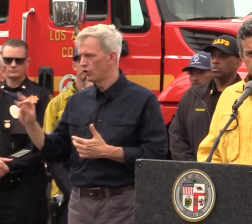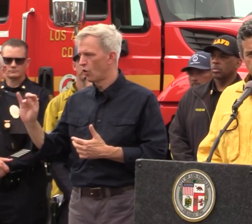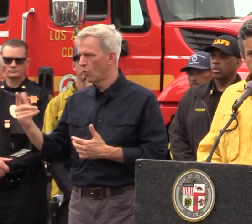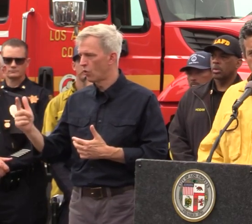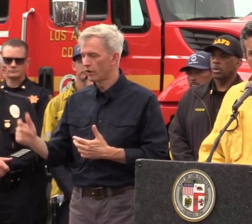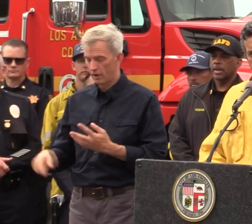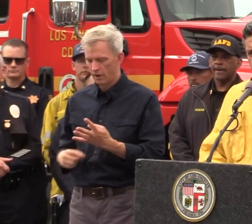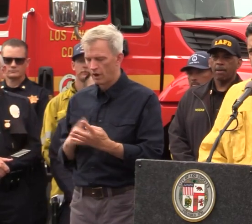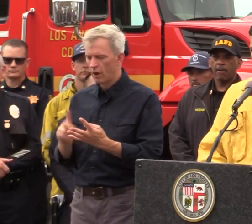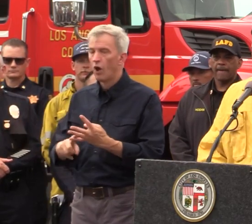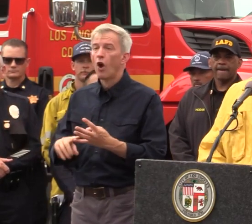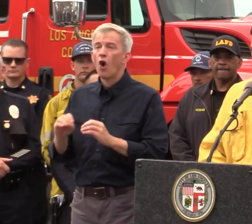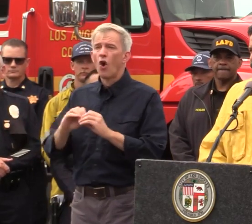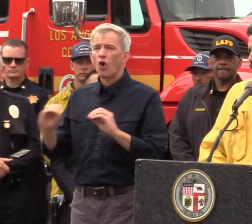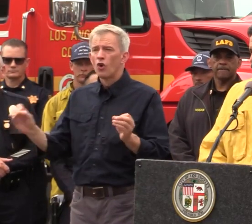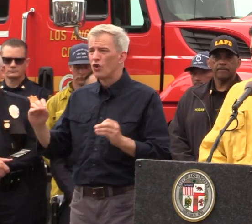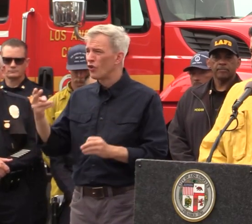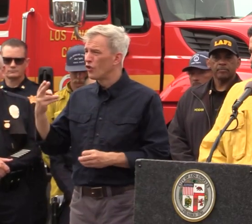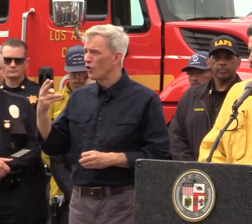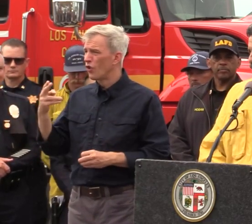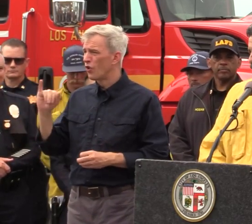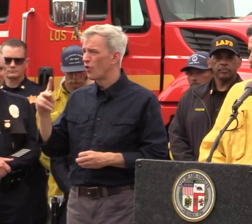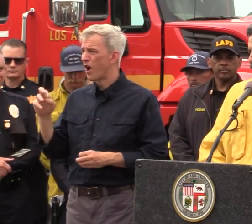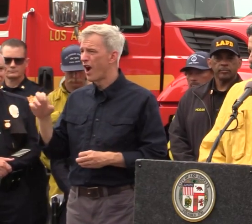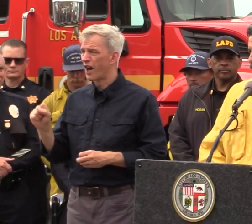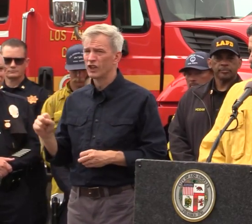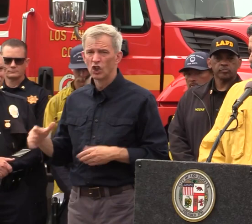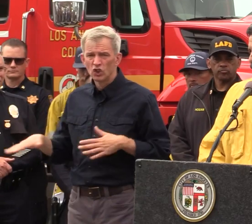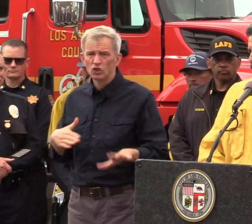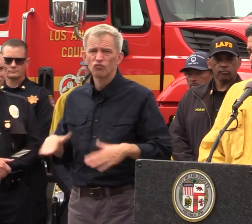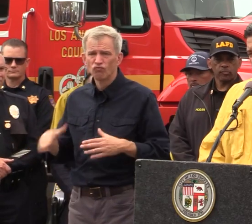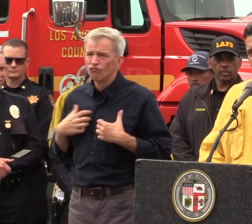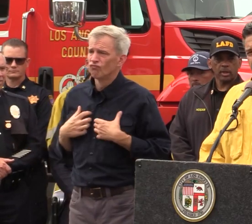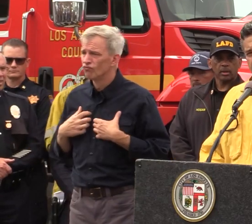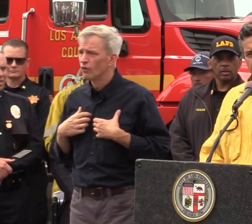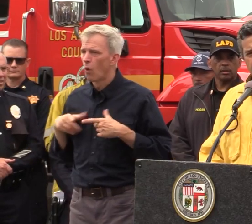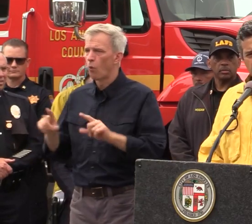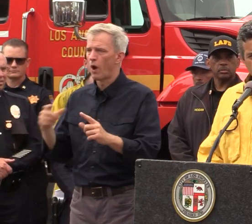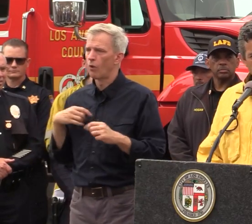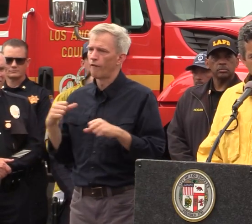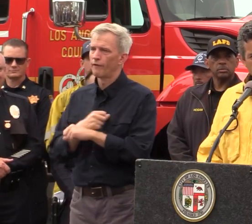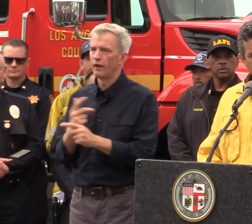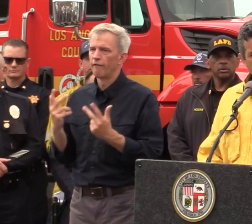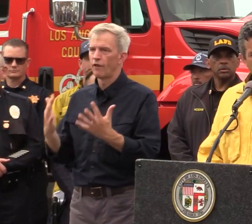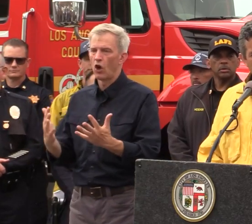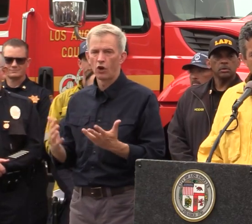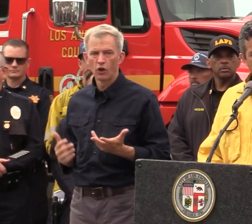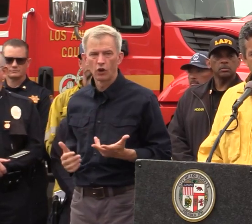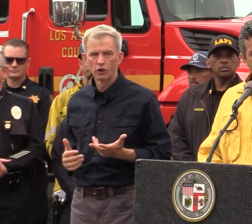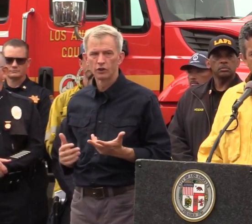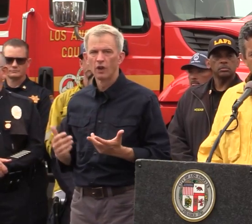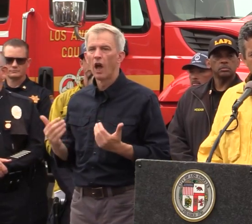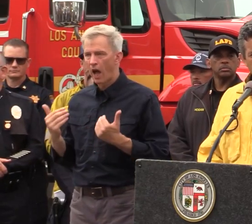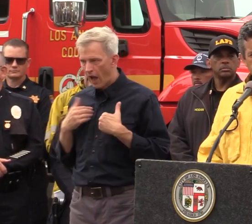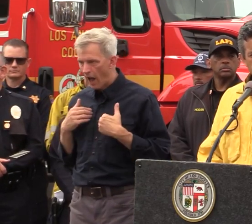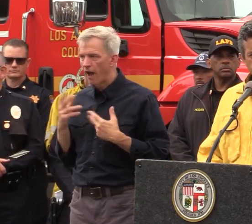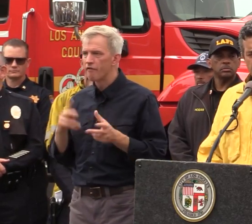hikers. Please no hikers while we're fighting fires. When we have hikers in the vicinity, we do have